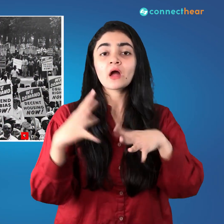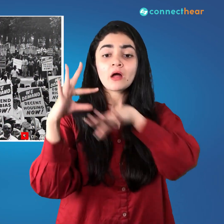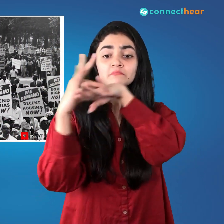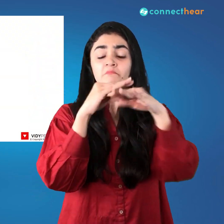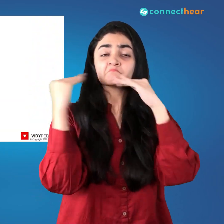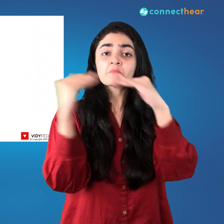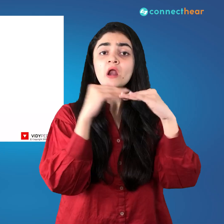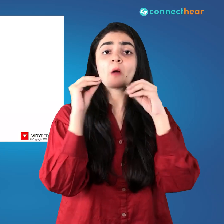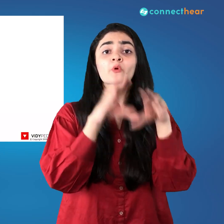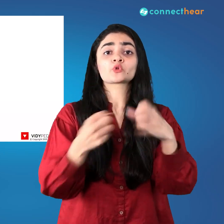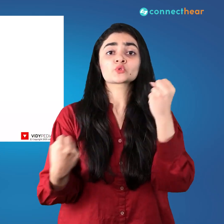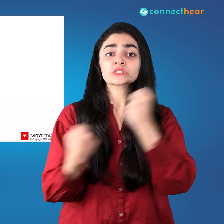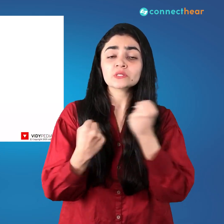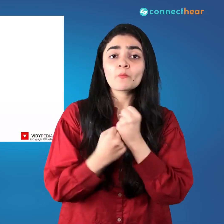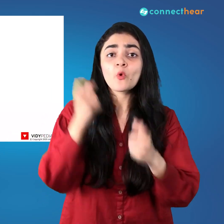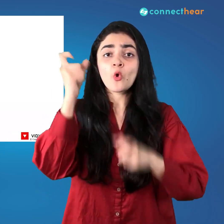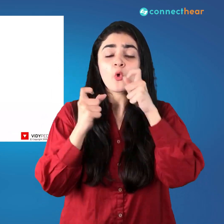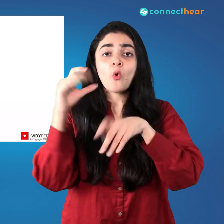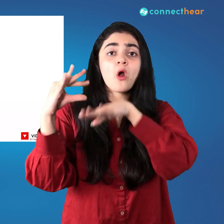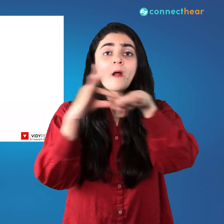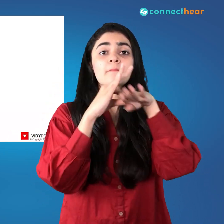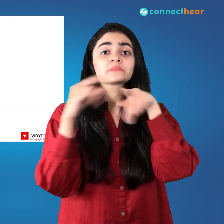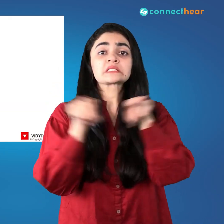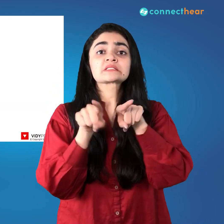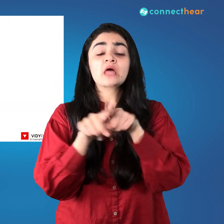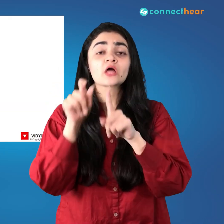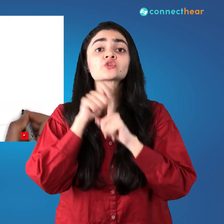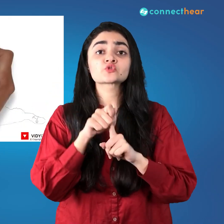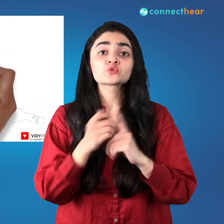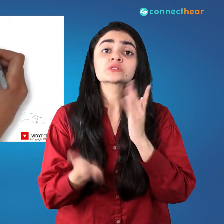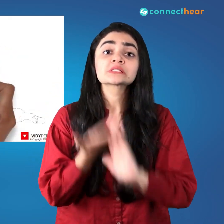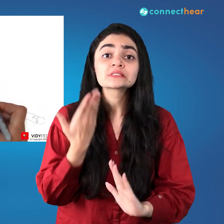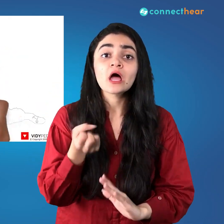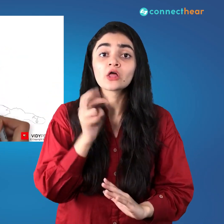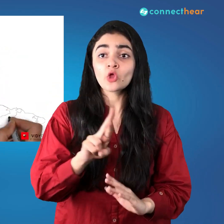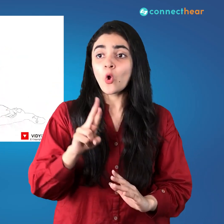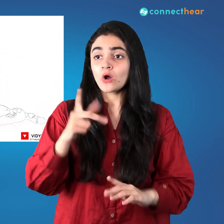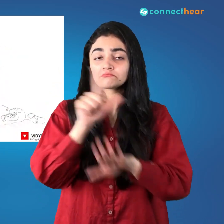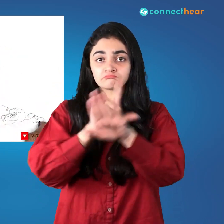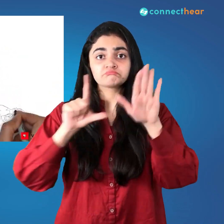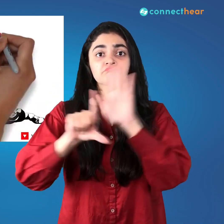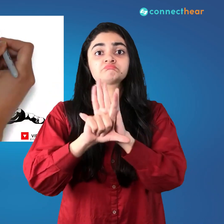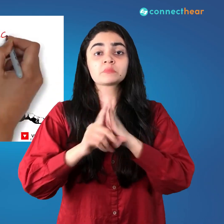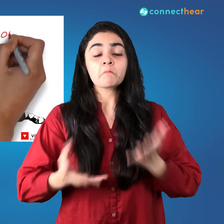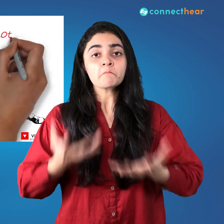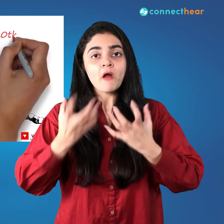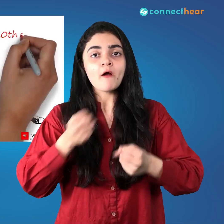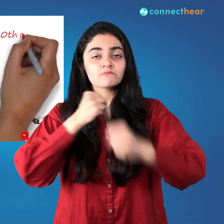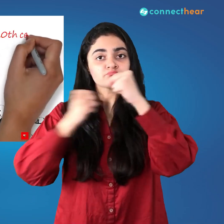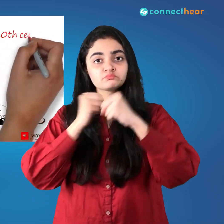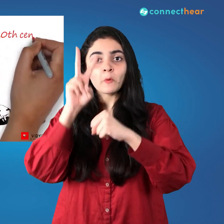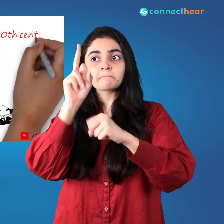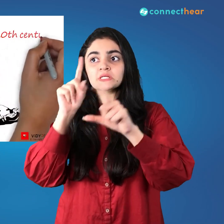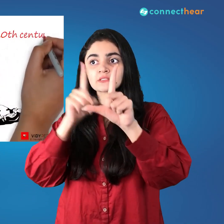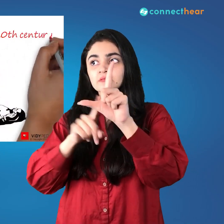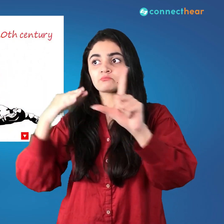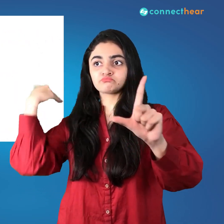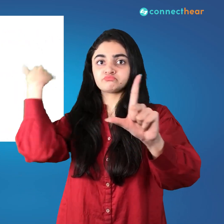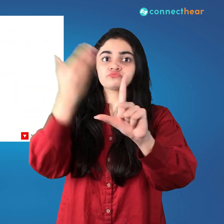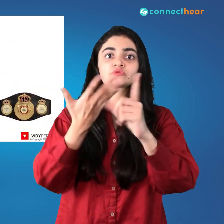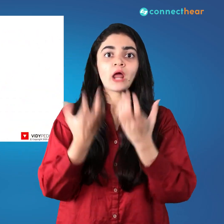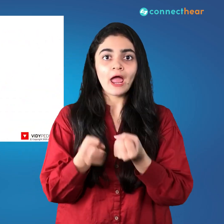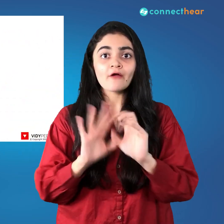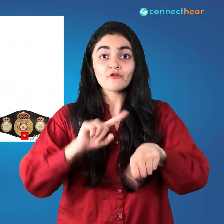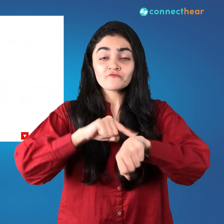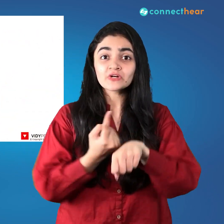movement and supporting racial integration like his former mentor Malcolm X. Ali was a leading heavyweight boxer of the 20th century, and he